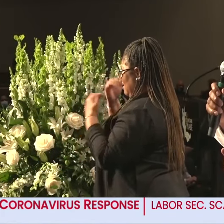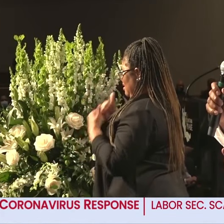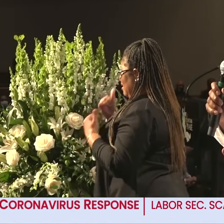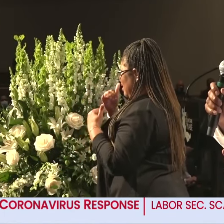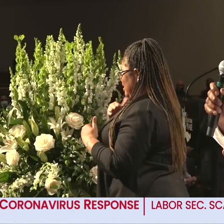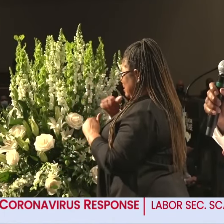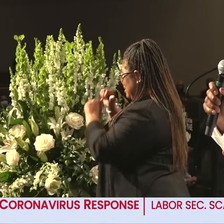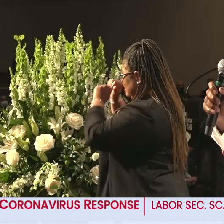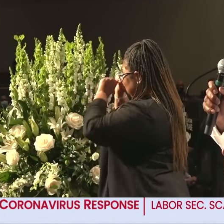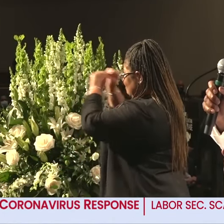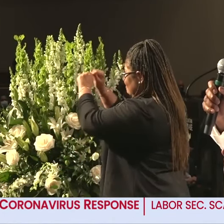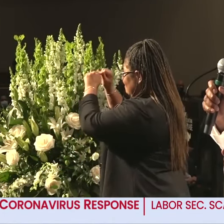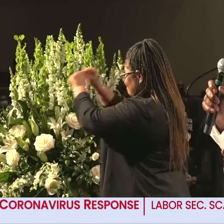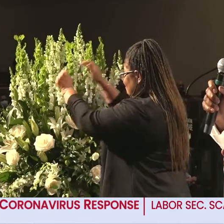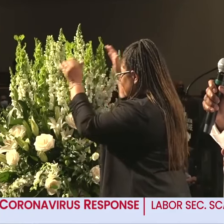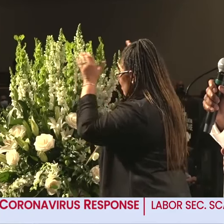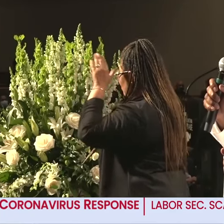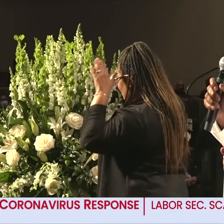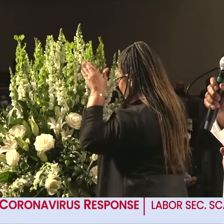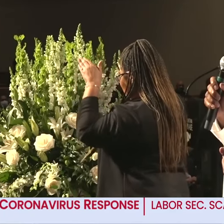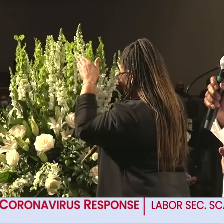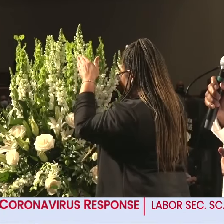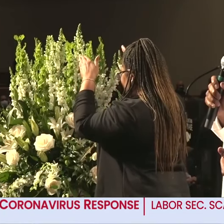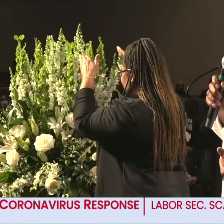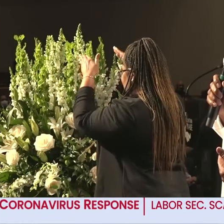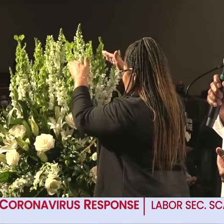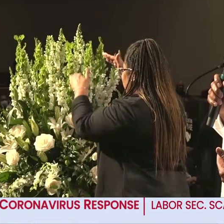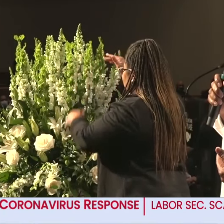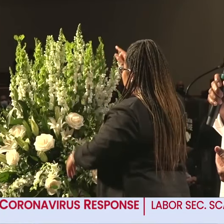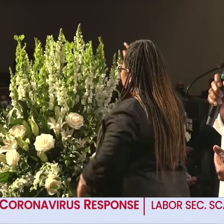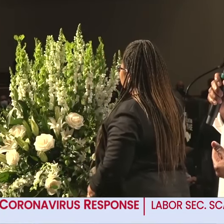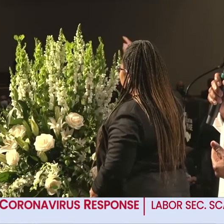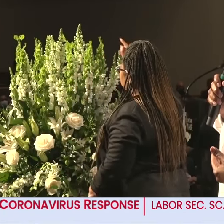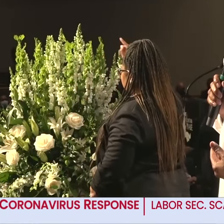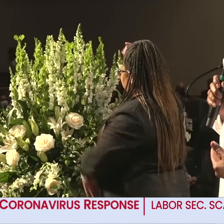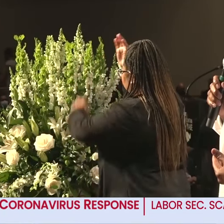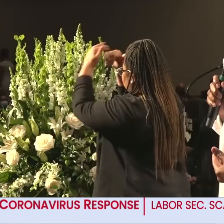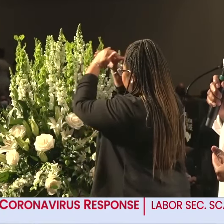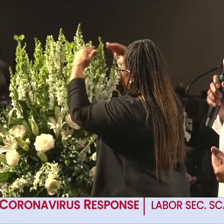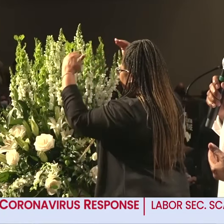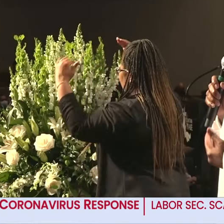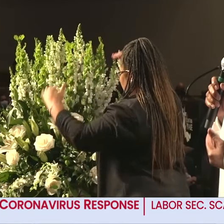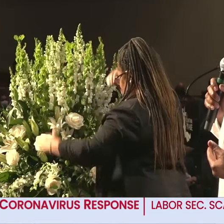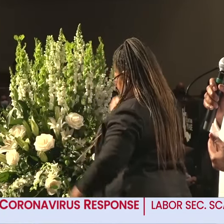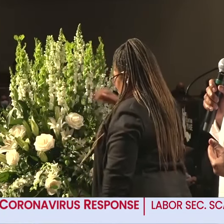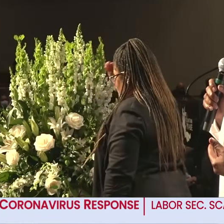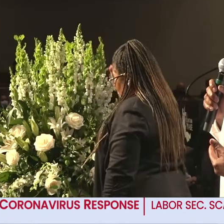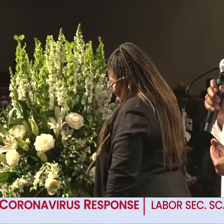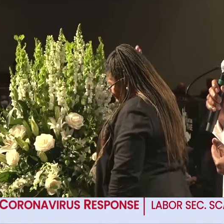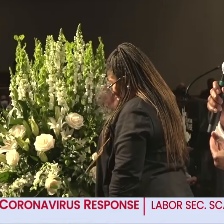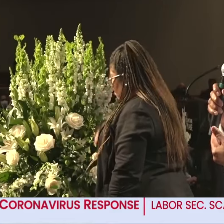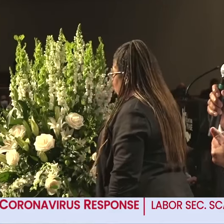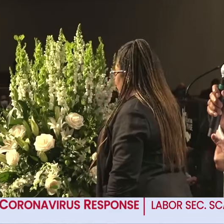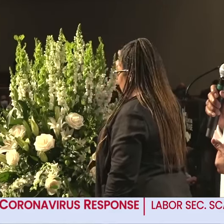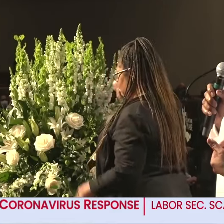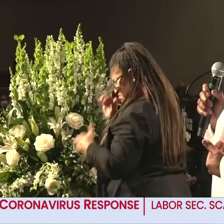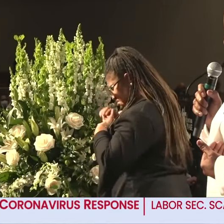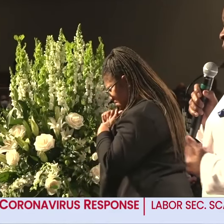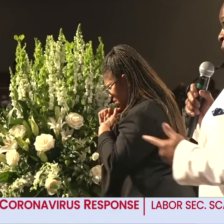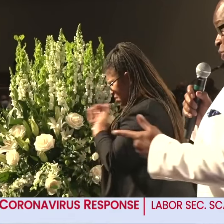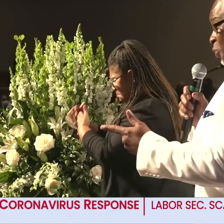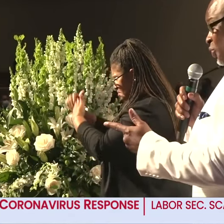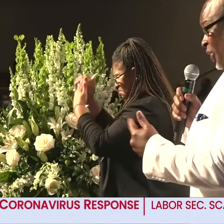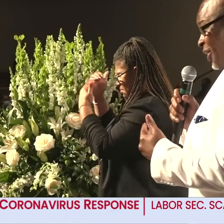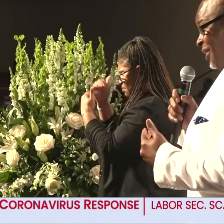as I keep my eyes upon the disorder. I know he'll